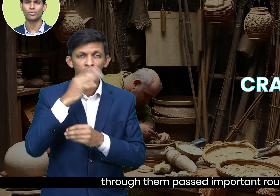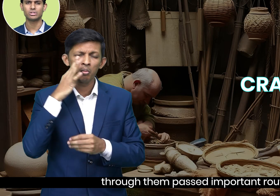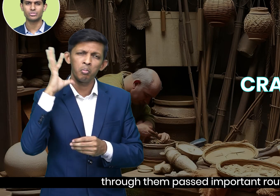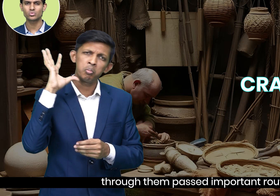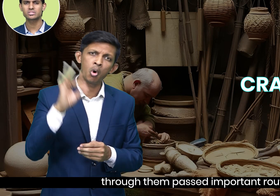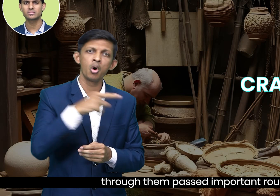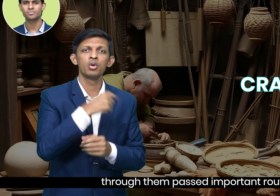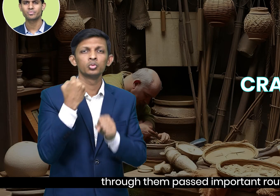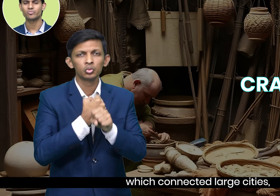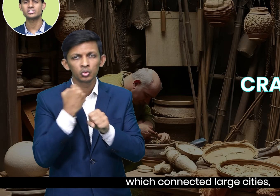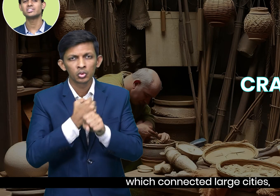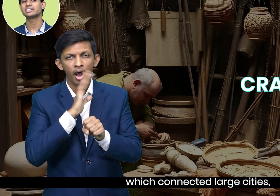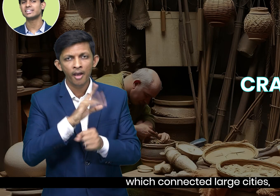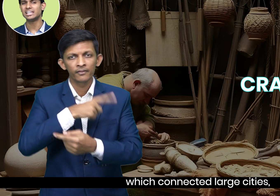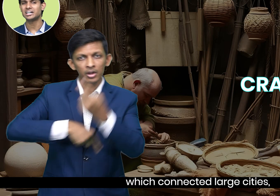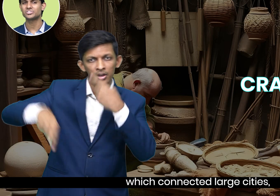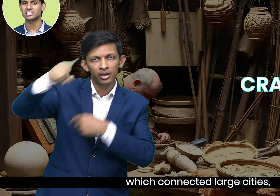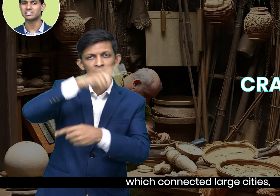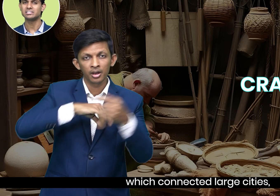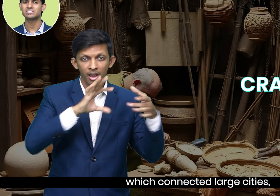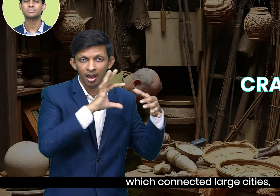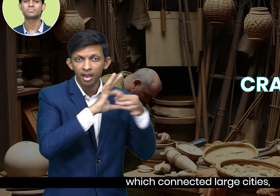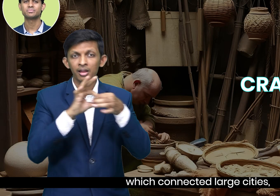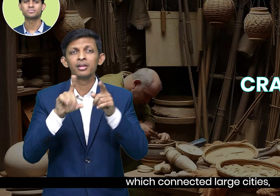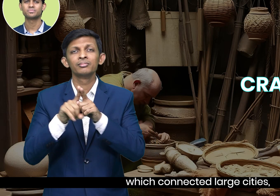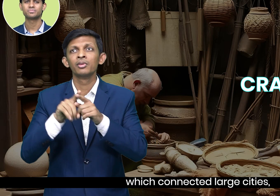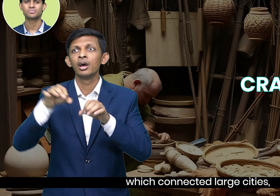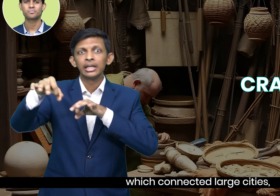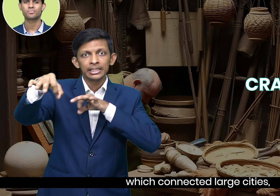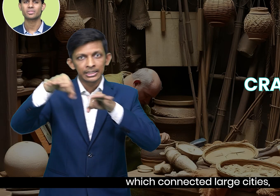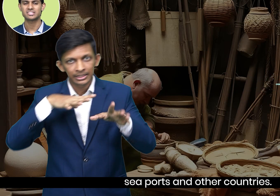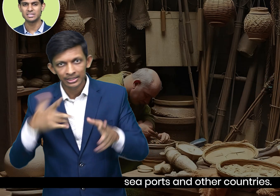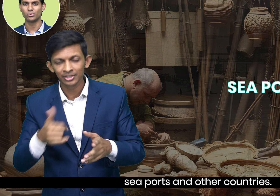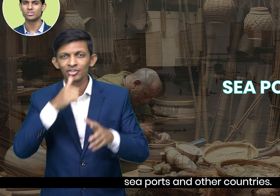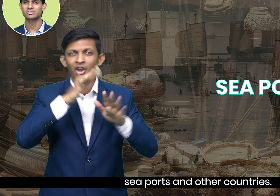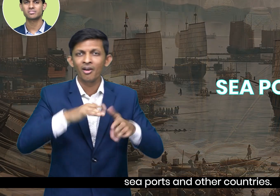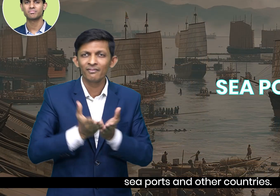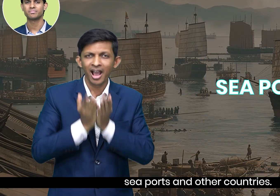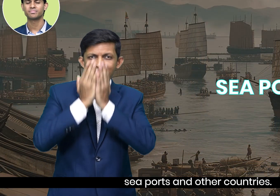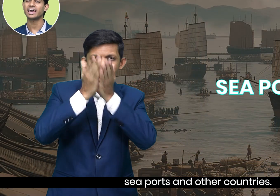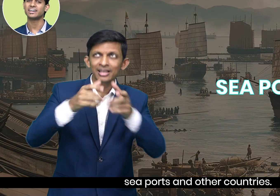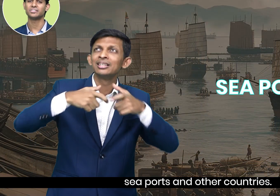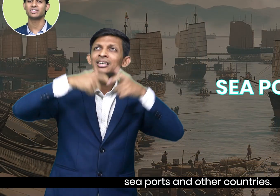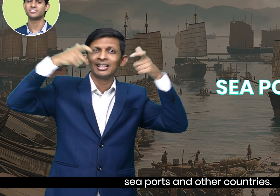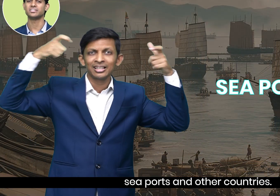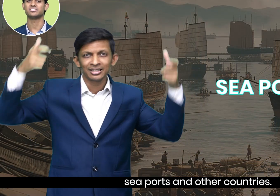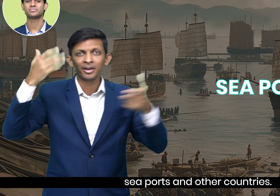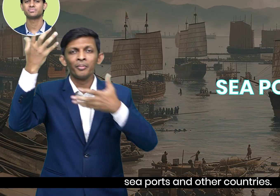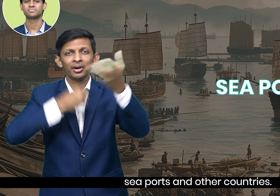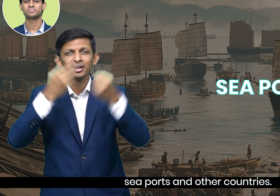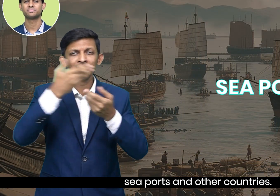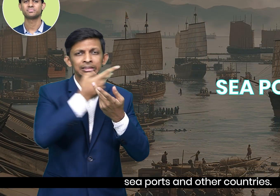passed important routes which connected large cities, seaports, and other